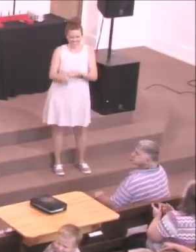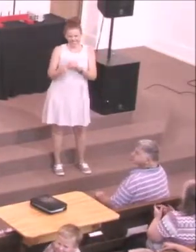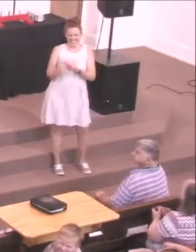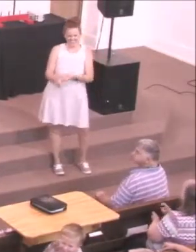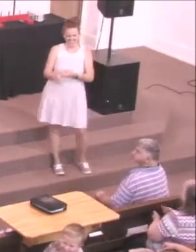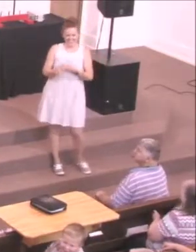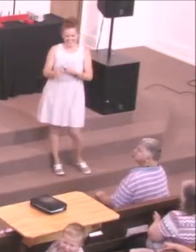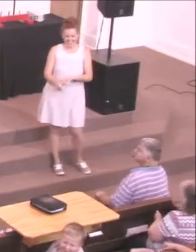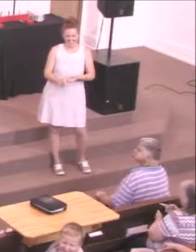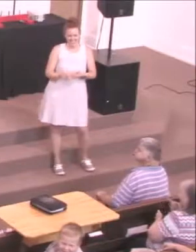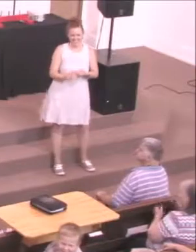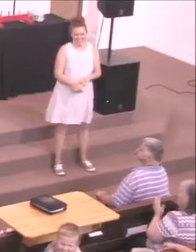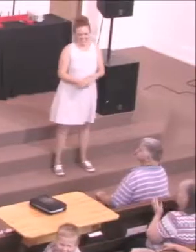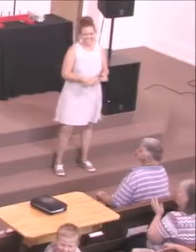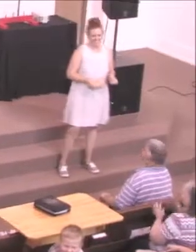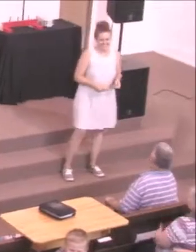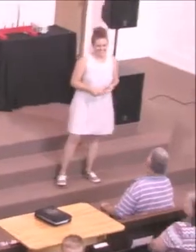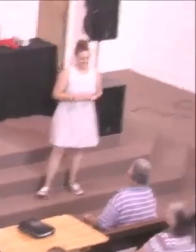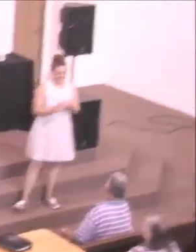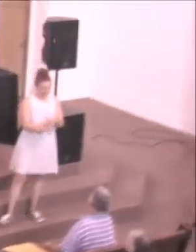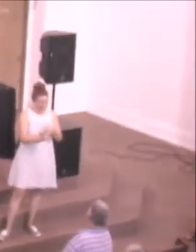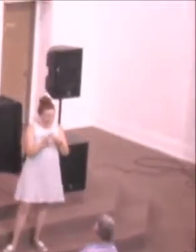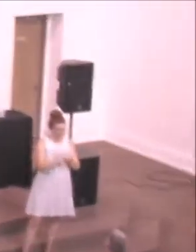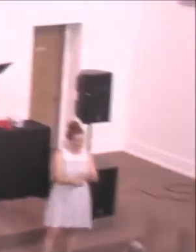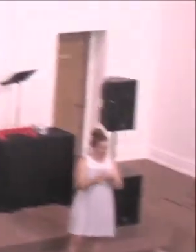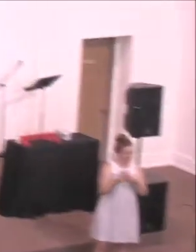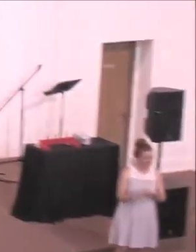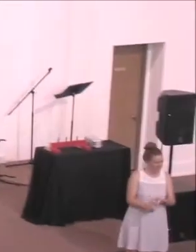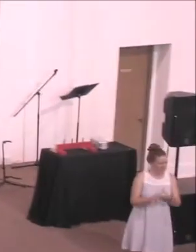Run! Run! Run! Run! Run! Run!